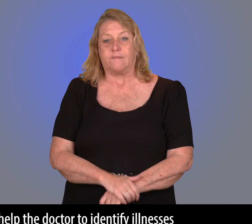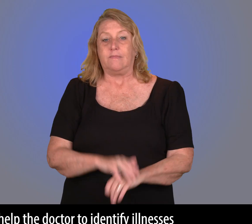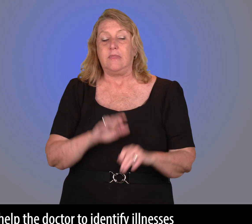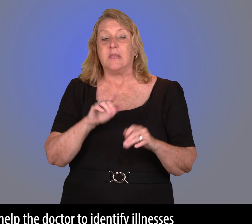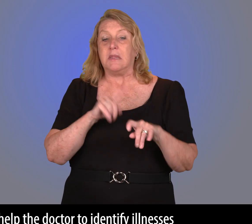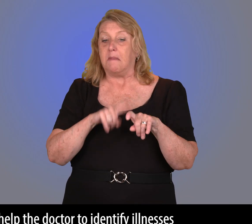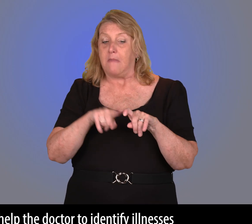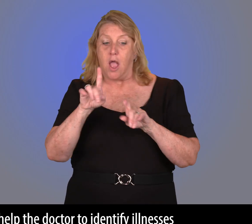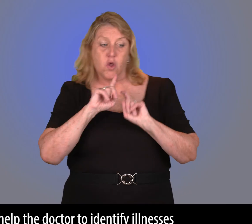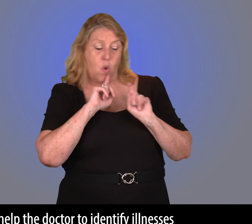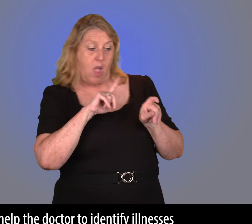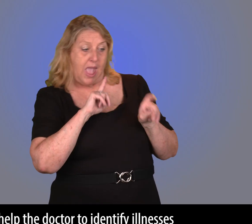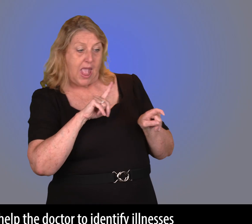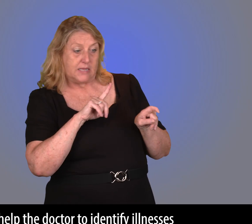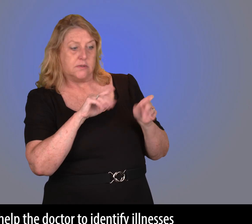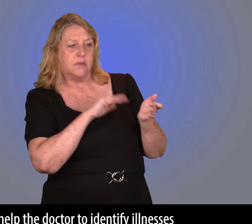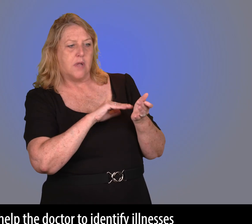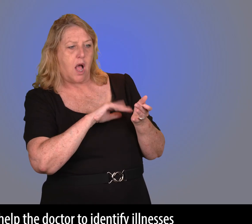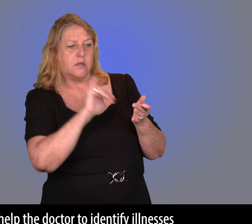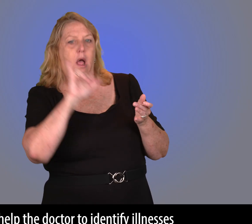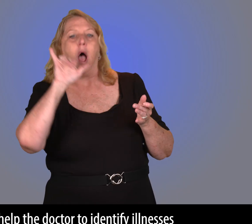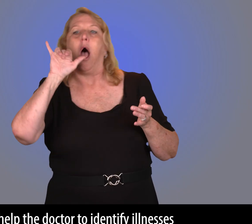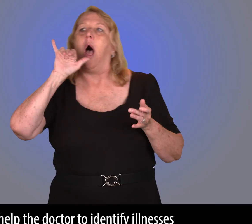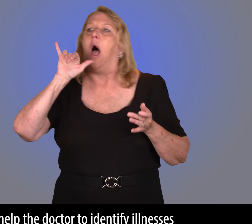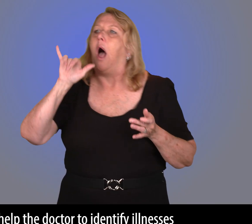Your answers help the doctor to identify illnesses,